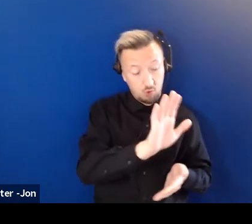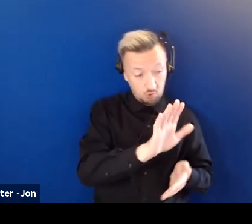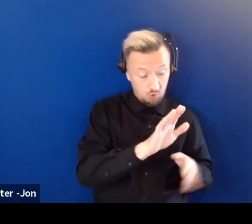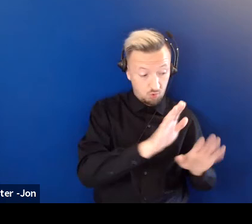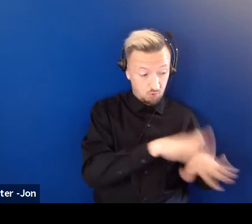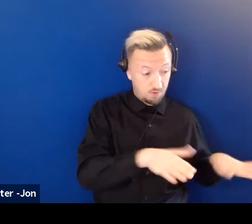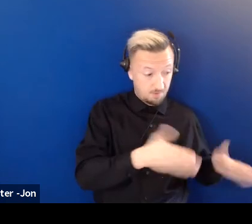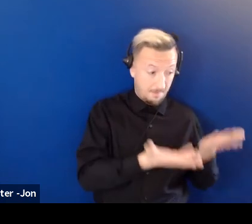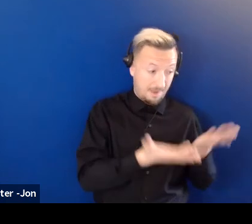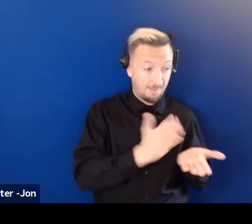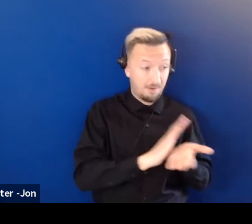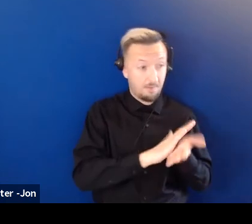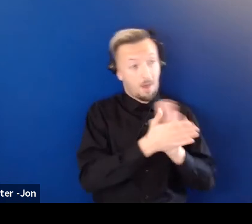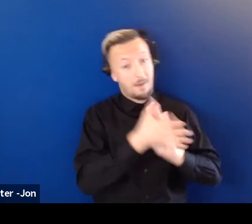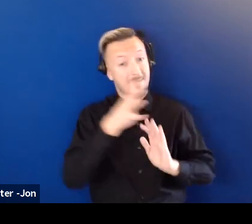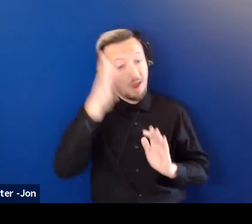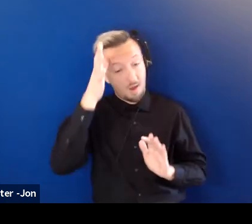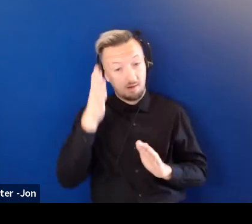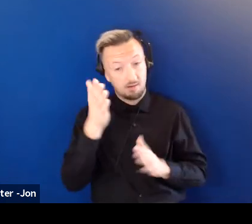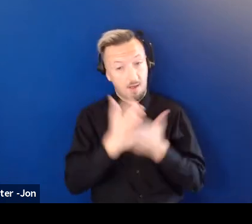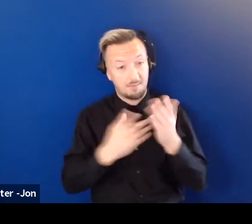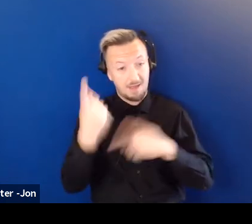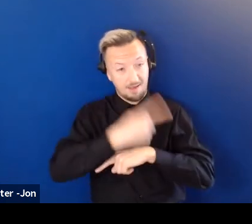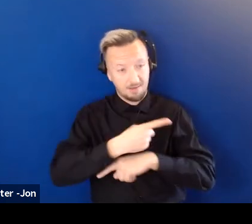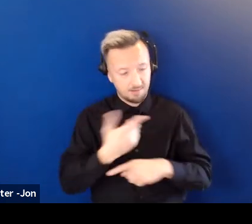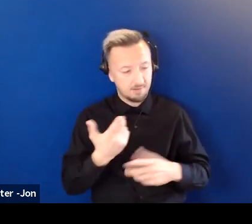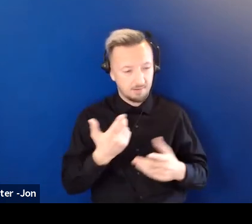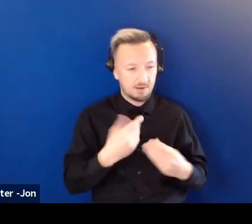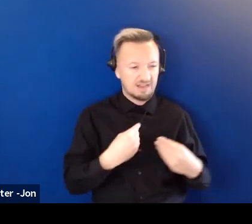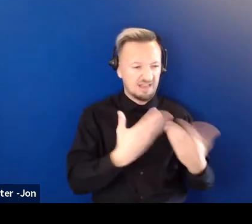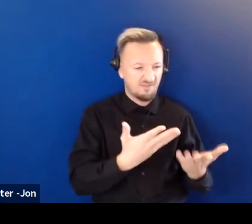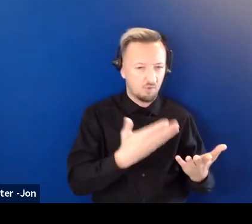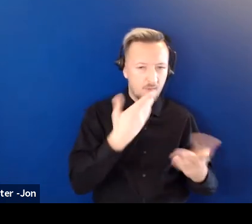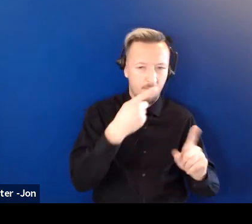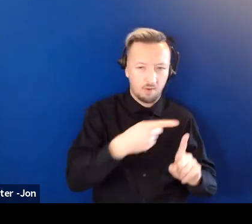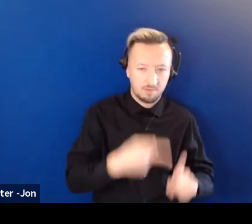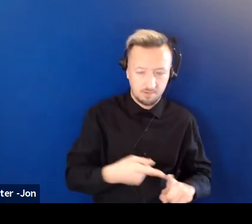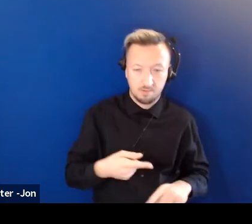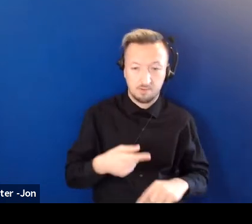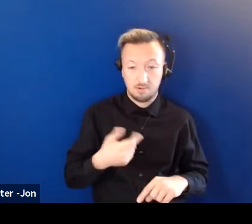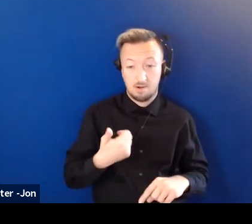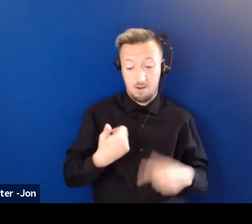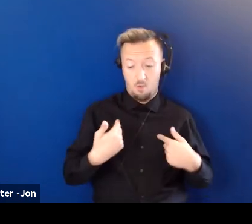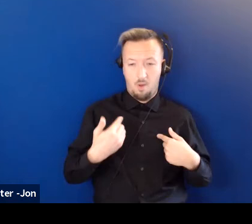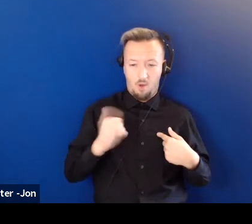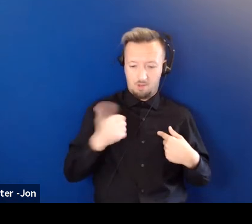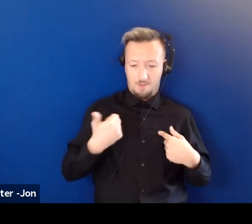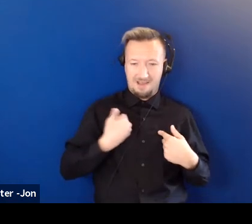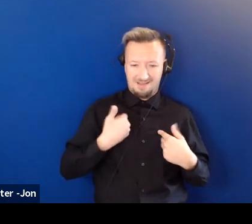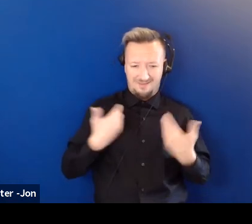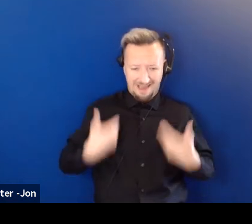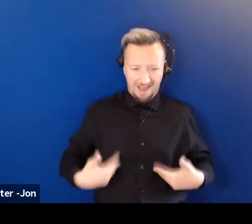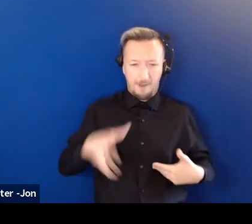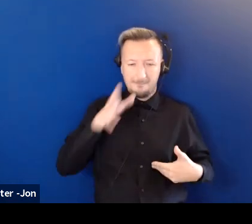might be a parent one day, and like, you know, here are some growth points. And I also understand, because I am a parent, and here's what I know as a parent,